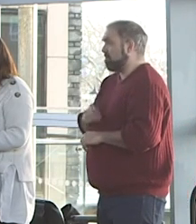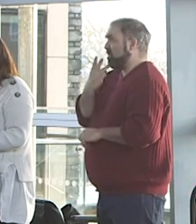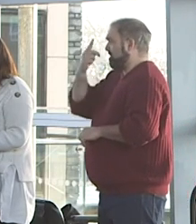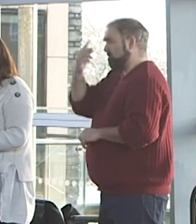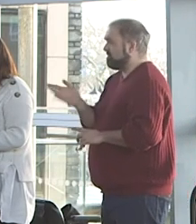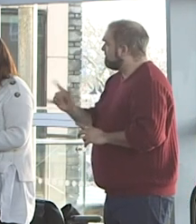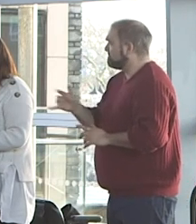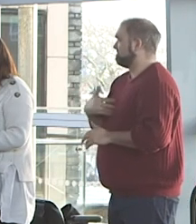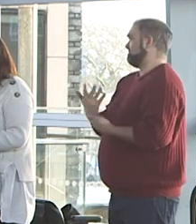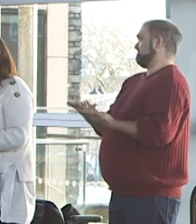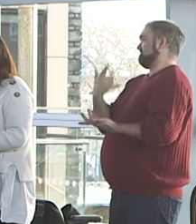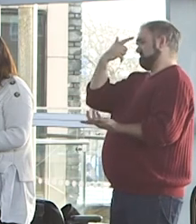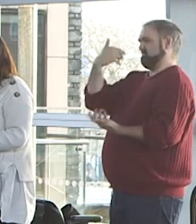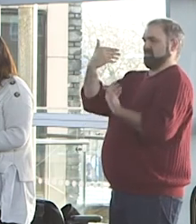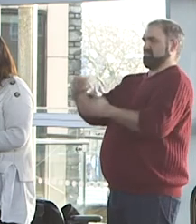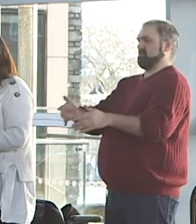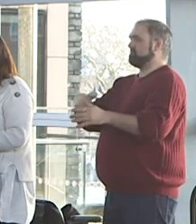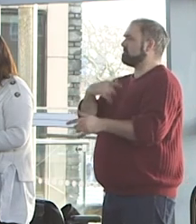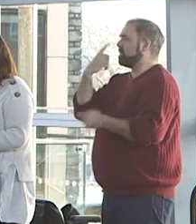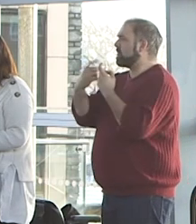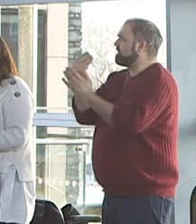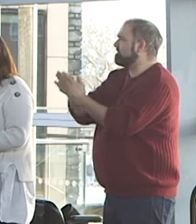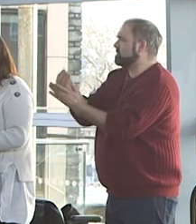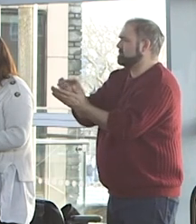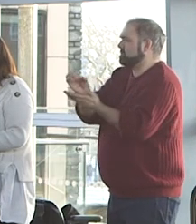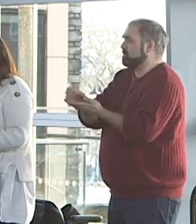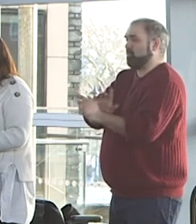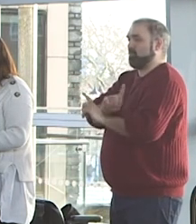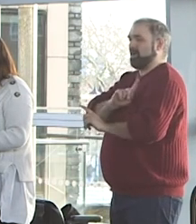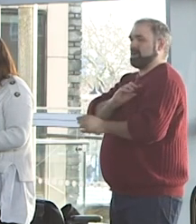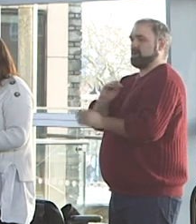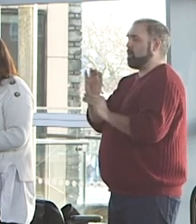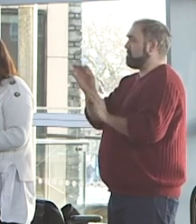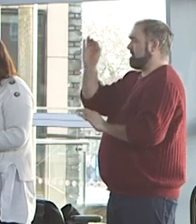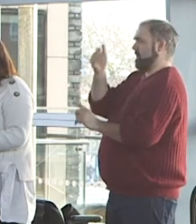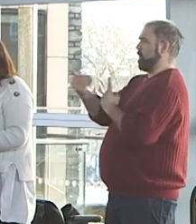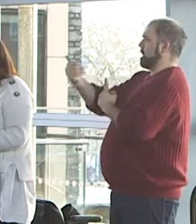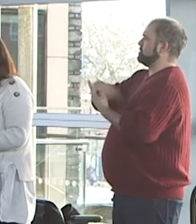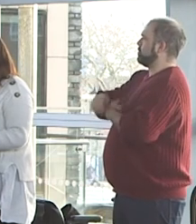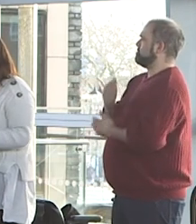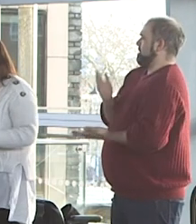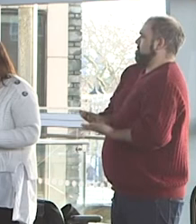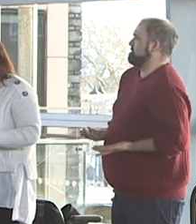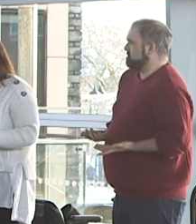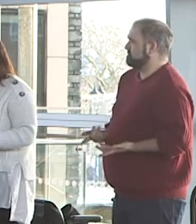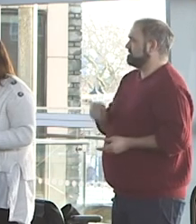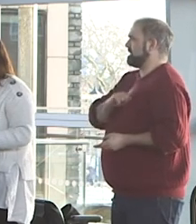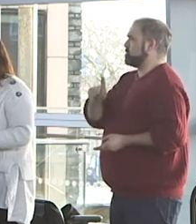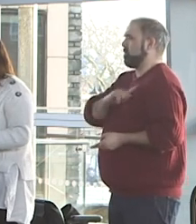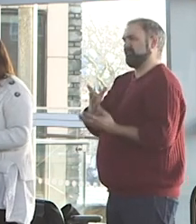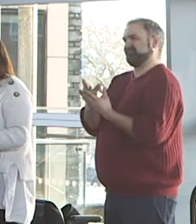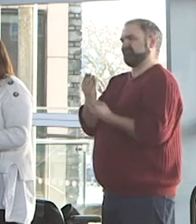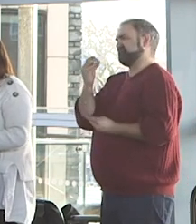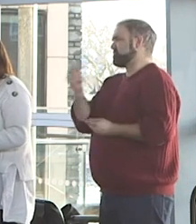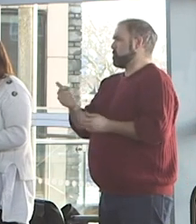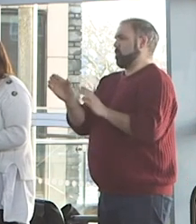are meaningless to those who read the bids and allocate the funds because nobody acknowledges we exist. That's why very few